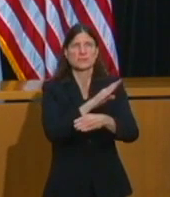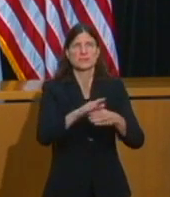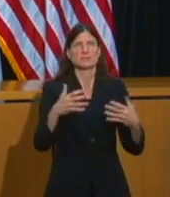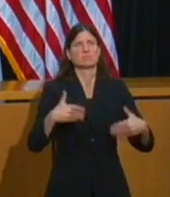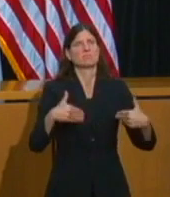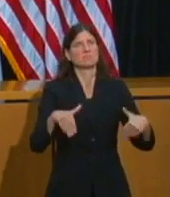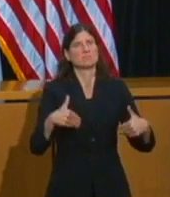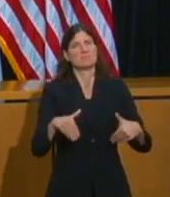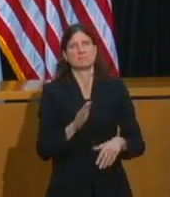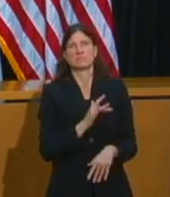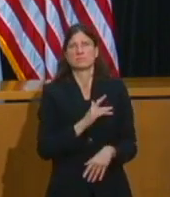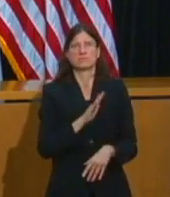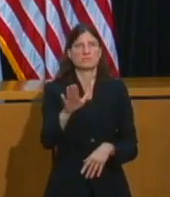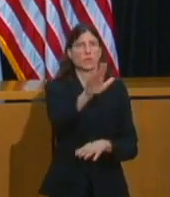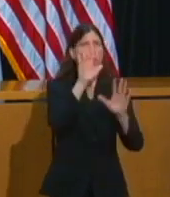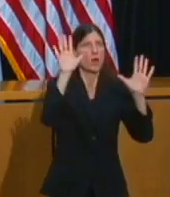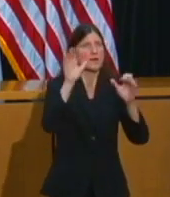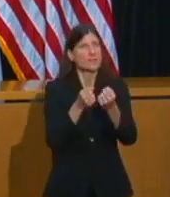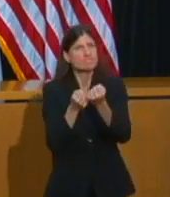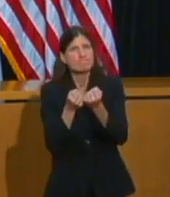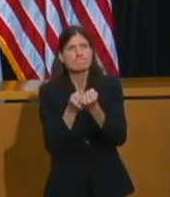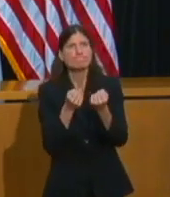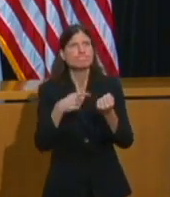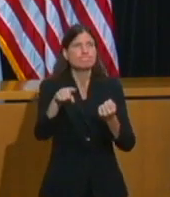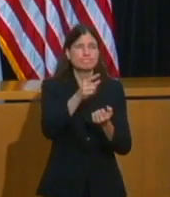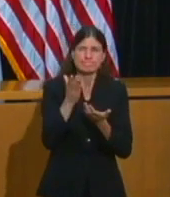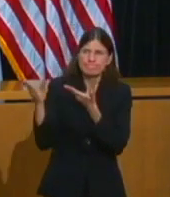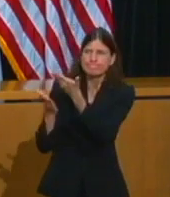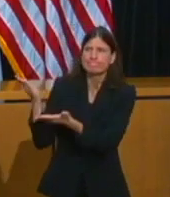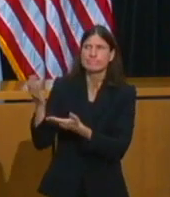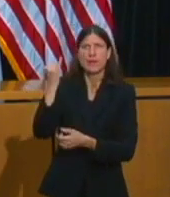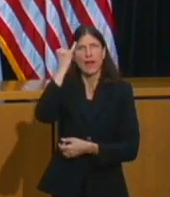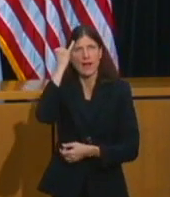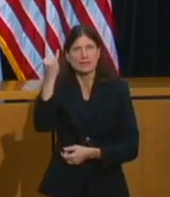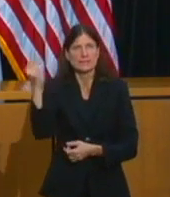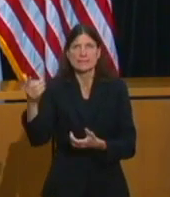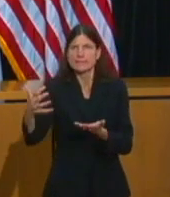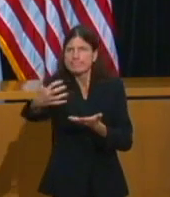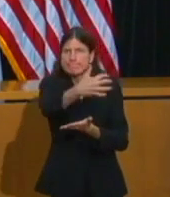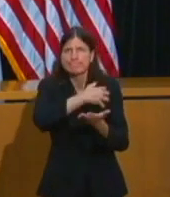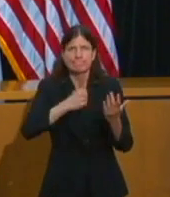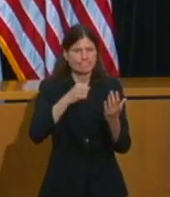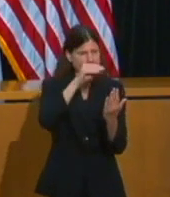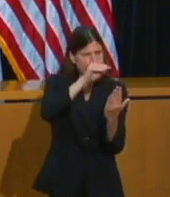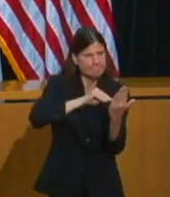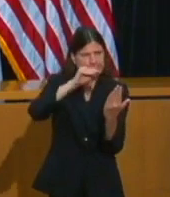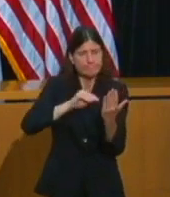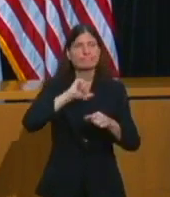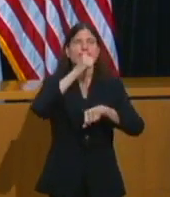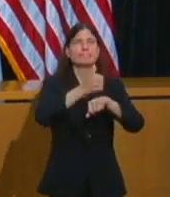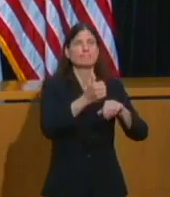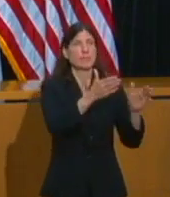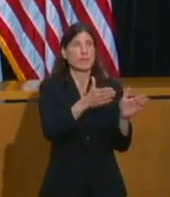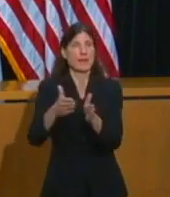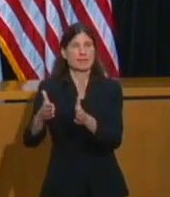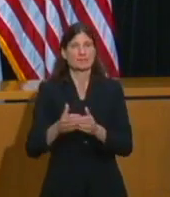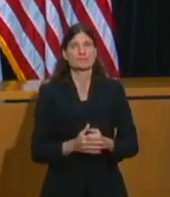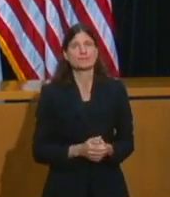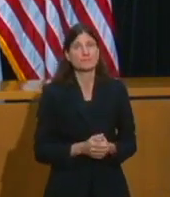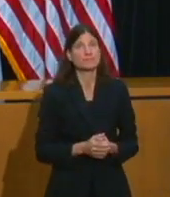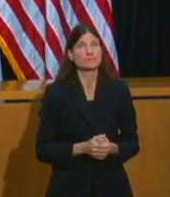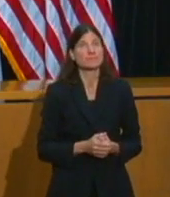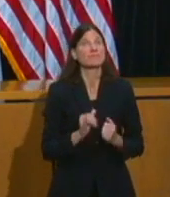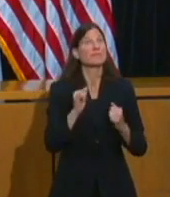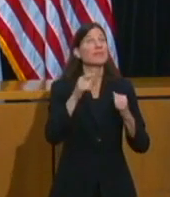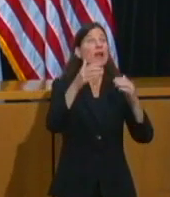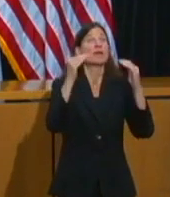the decisions relative to the phased reopening of our economy. Our hospitality and tourism work group